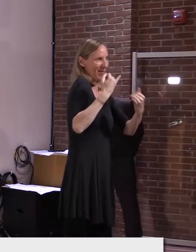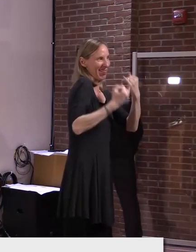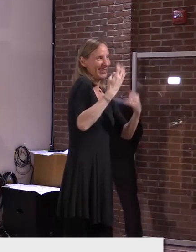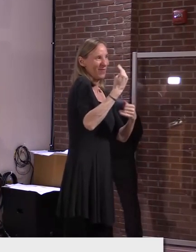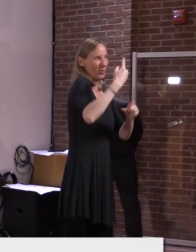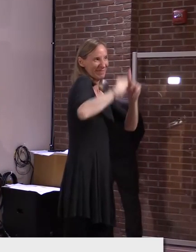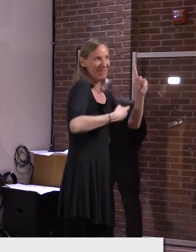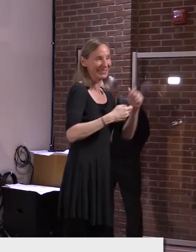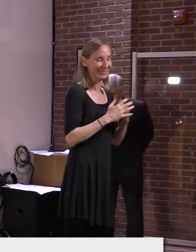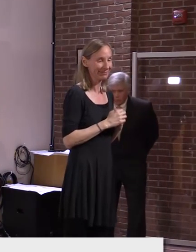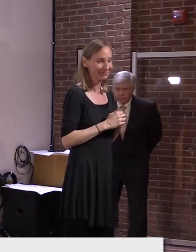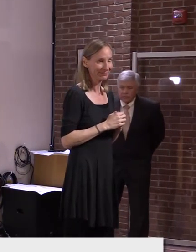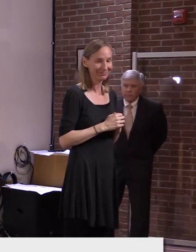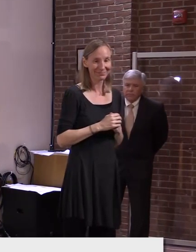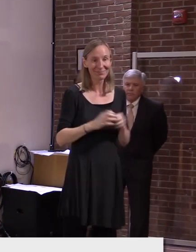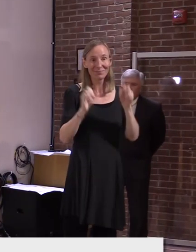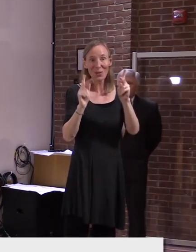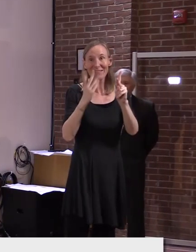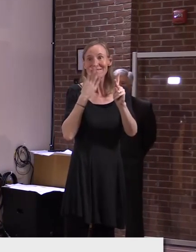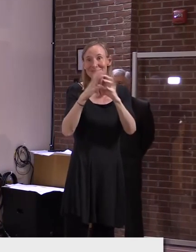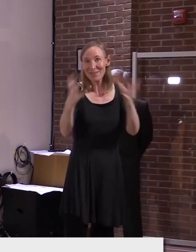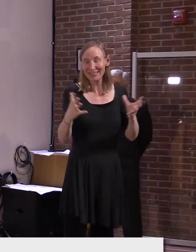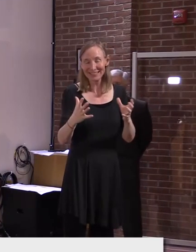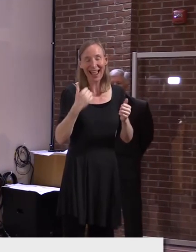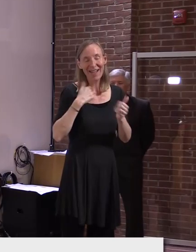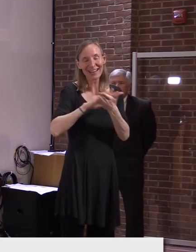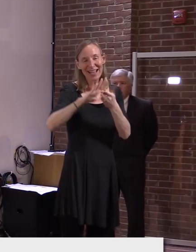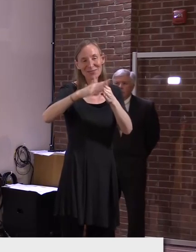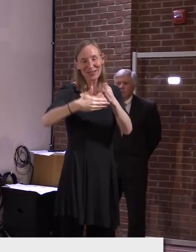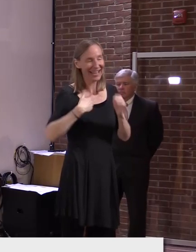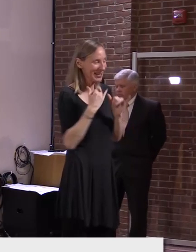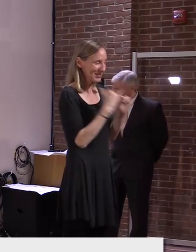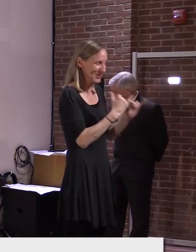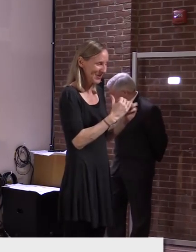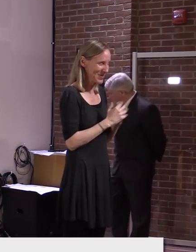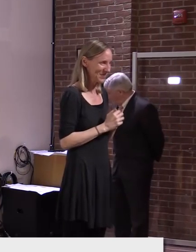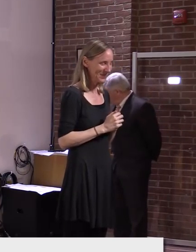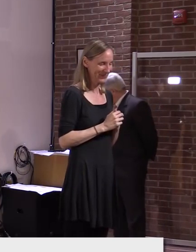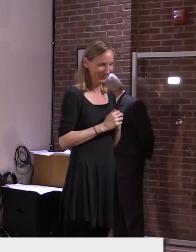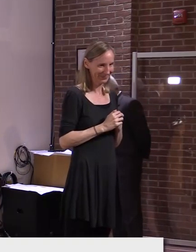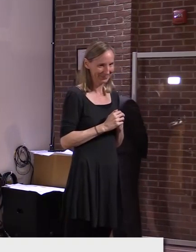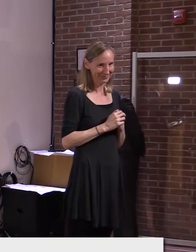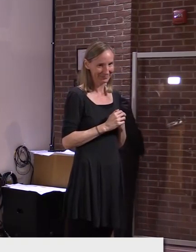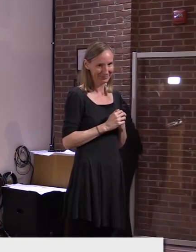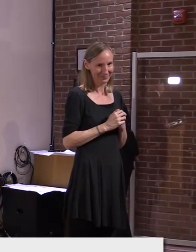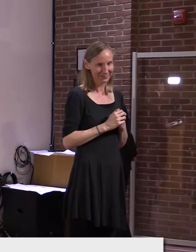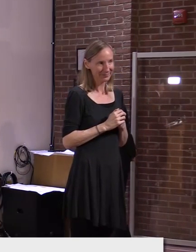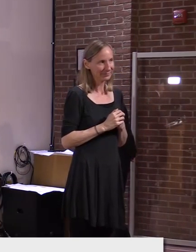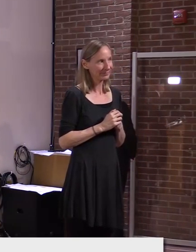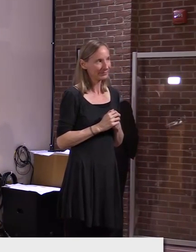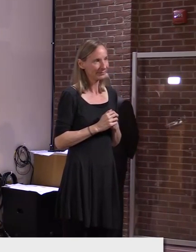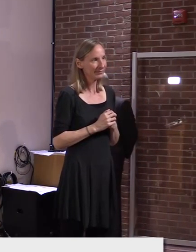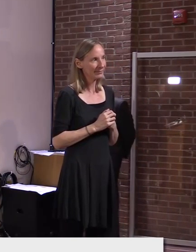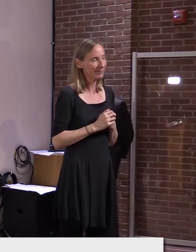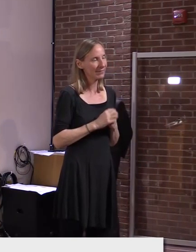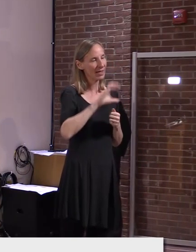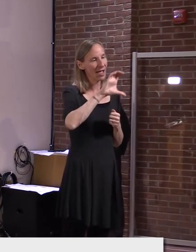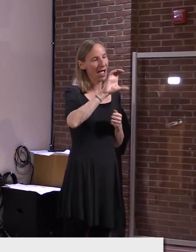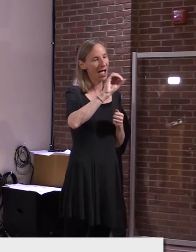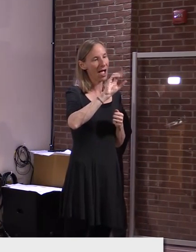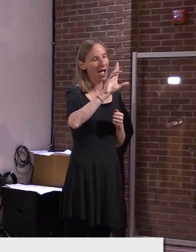Yeah. Okay. Thank you very much. Have a nice weekend. You too. Appreciate it all. Greg Lamoureux, the County